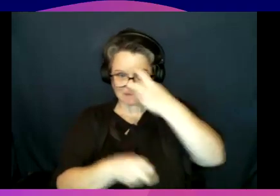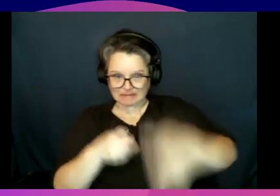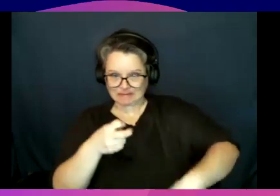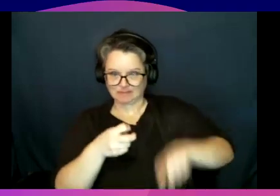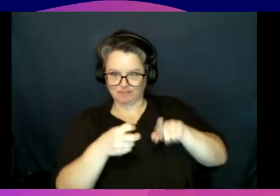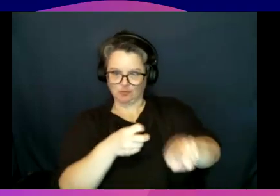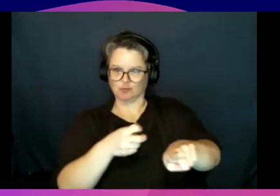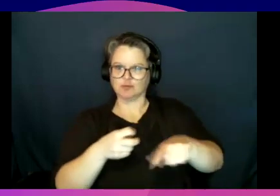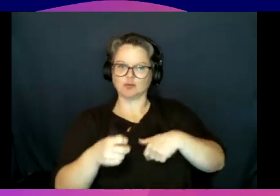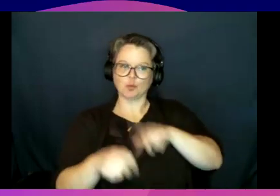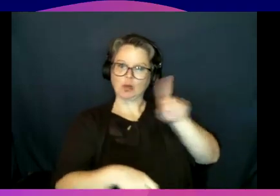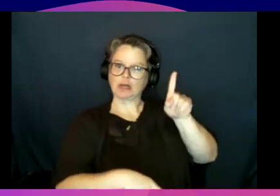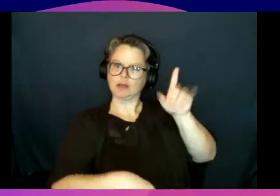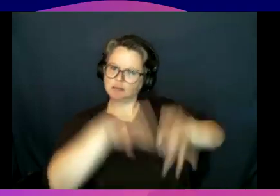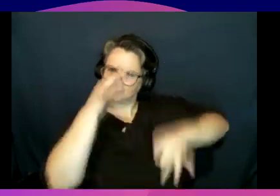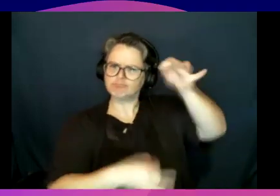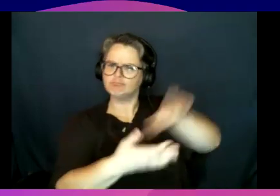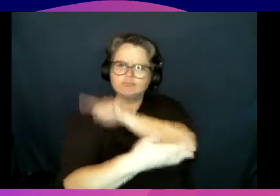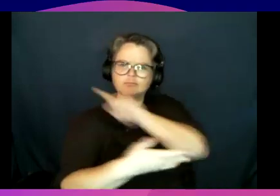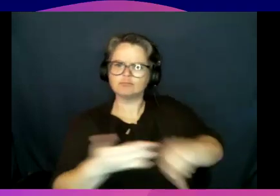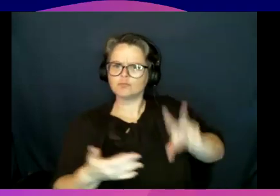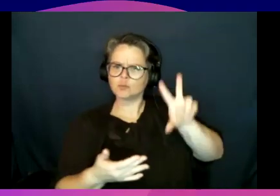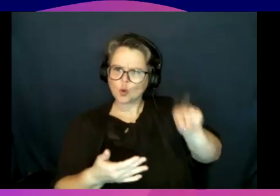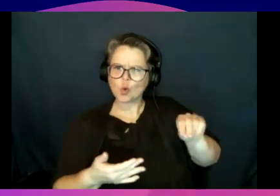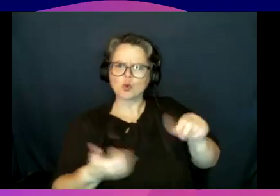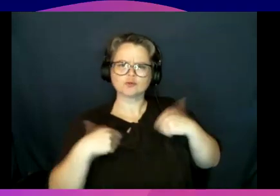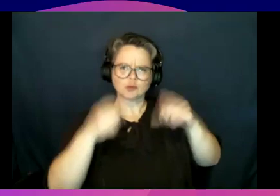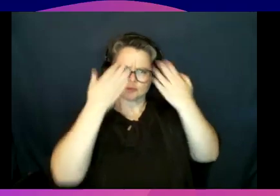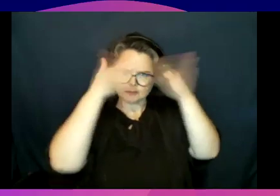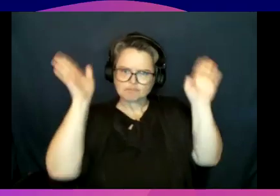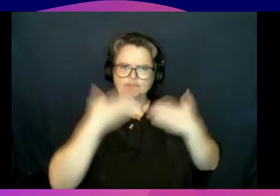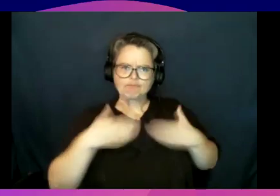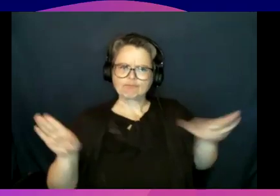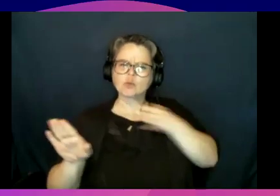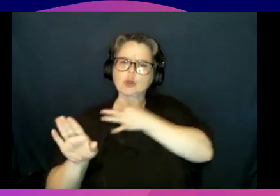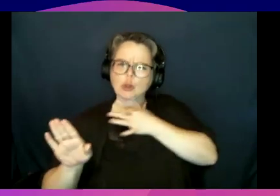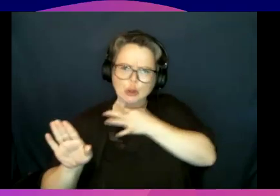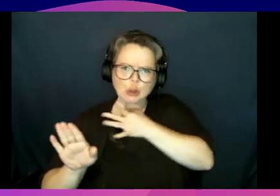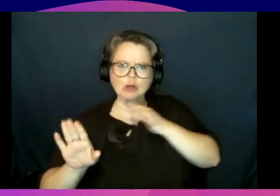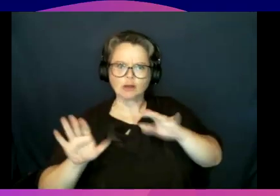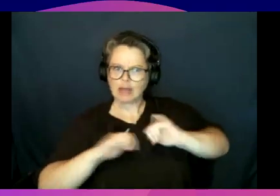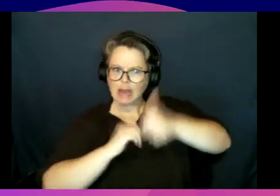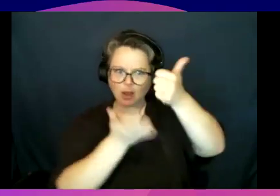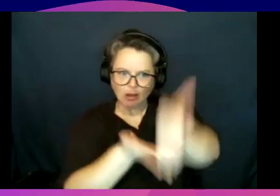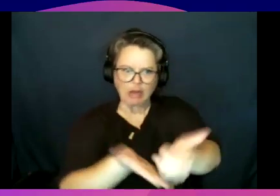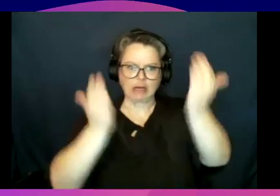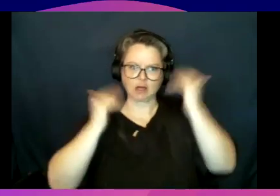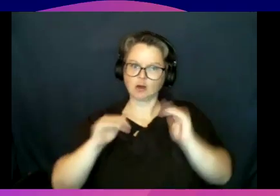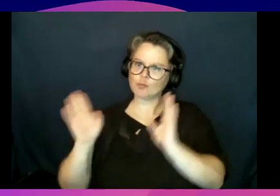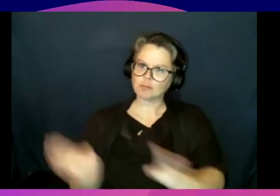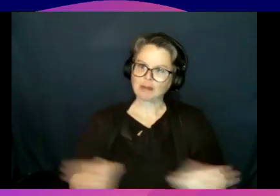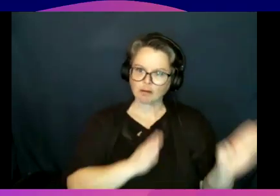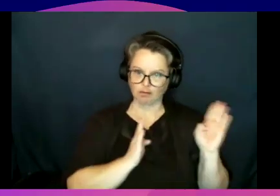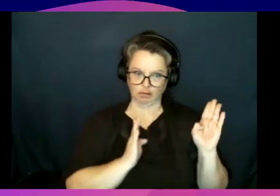different places where we may have barriers. So I'm going to finish and hand it over to, I believe,